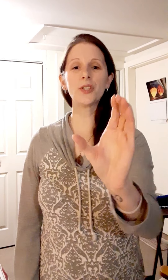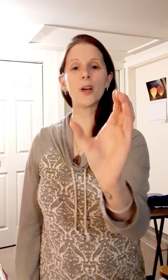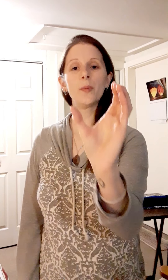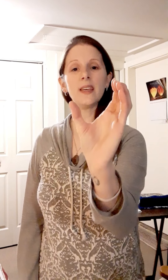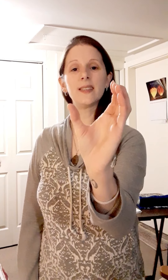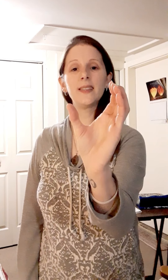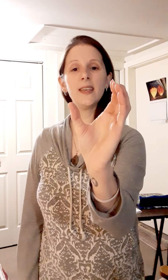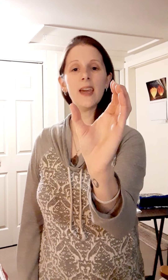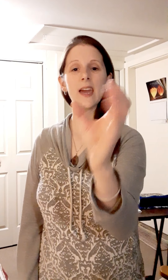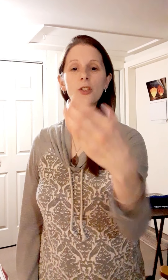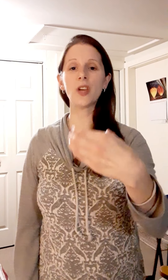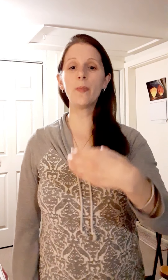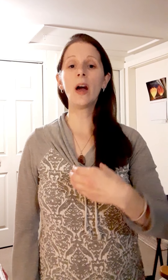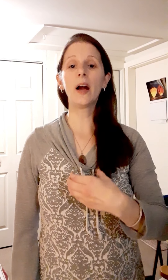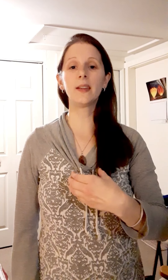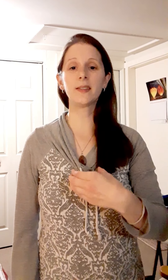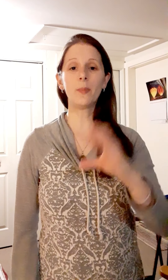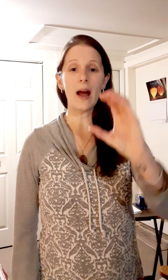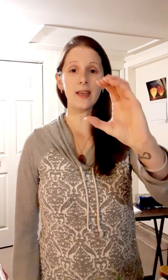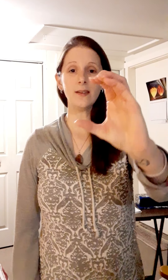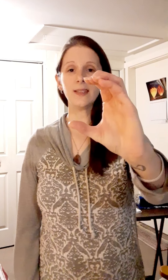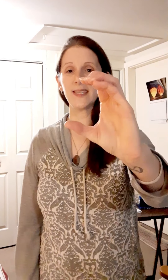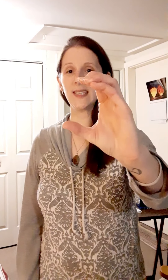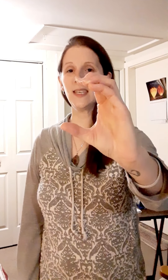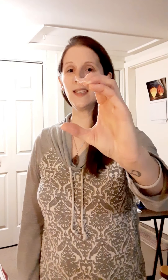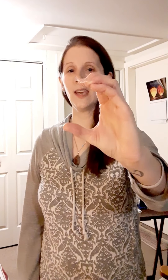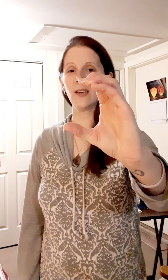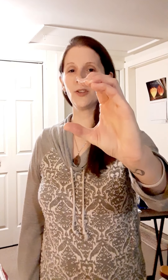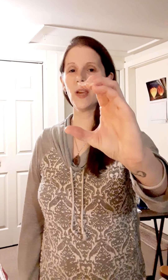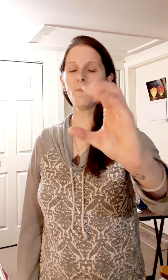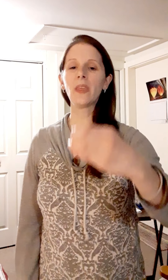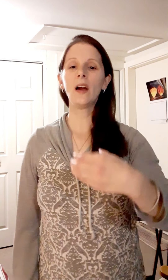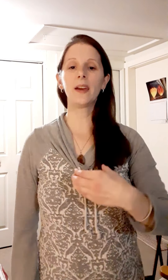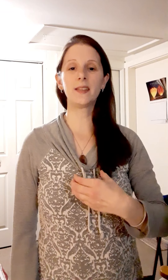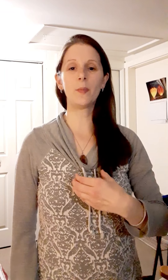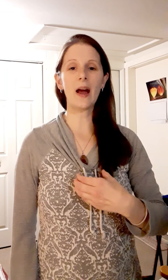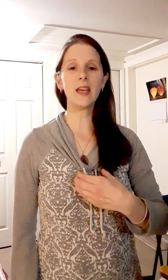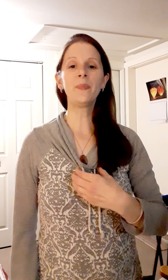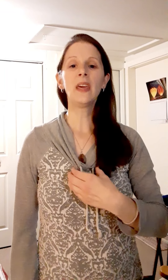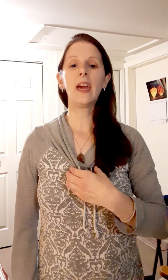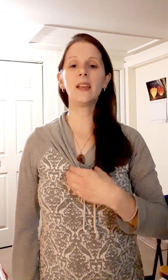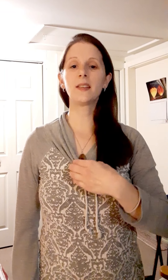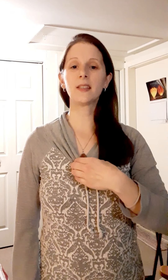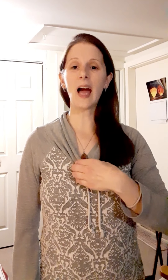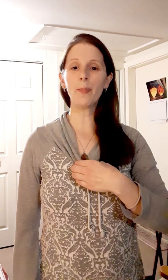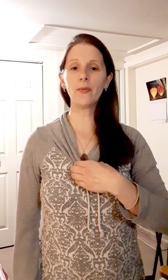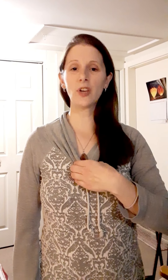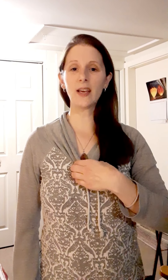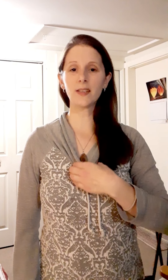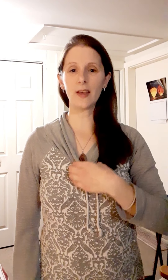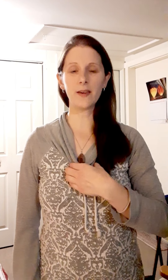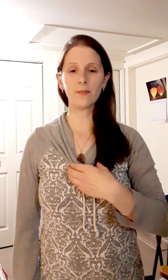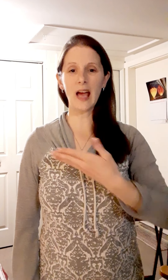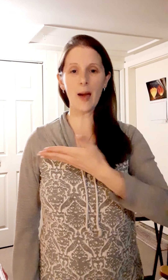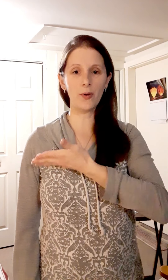done with a C hand shape against the body. C hand shape against the body. And it is top of chest, like top of